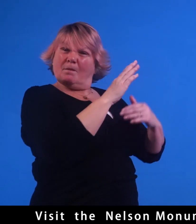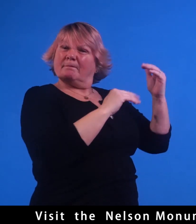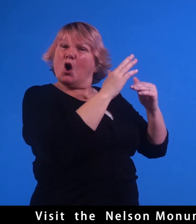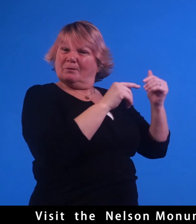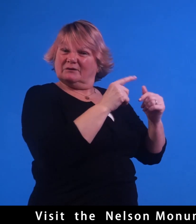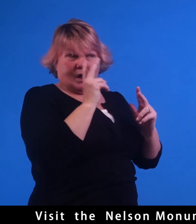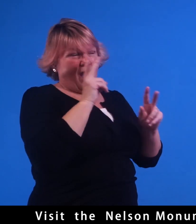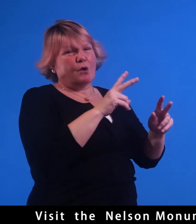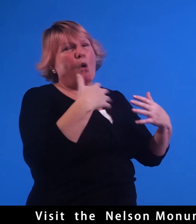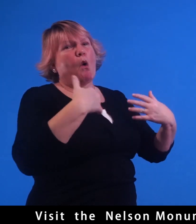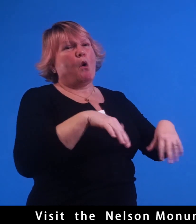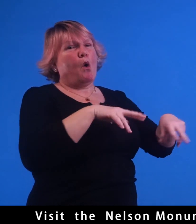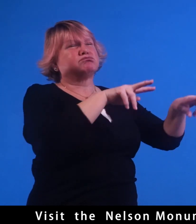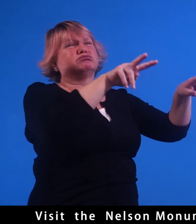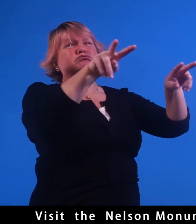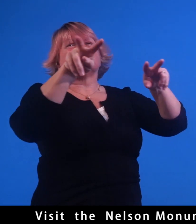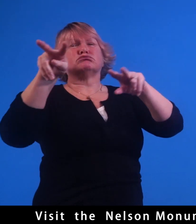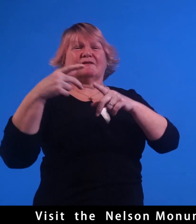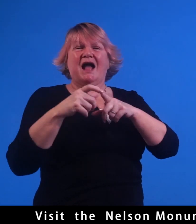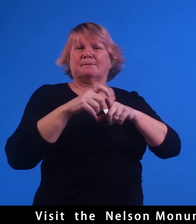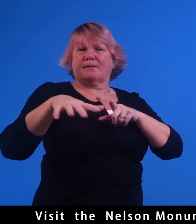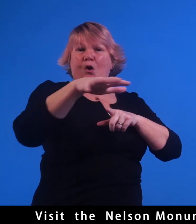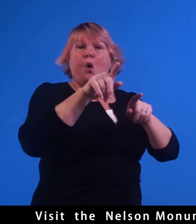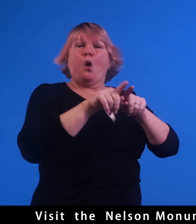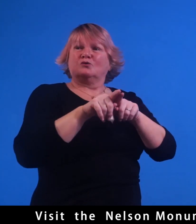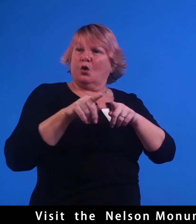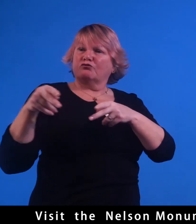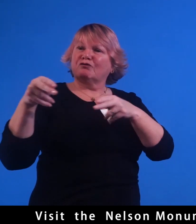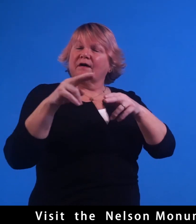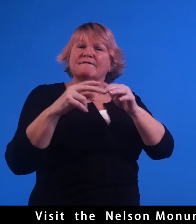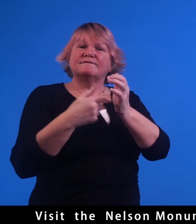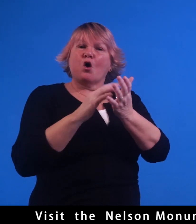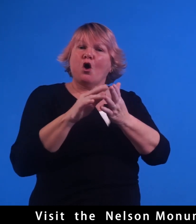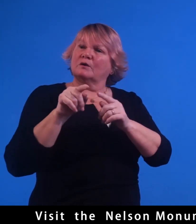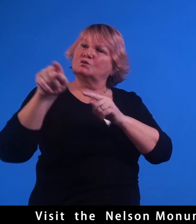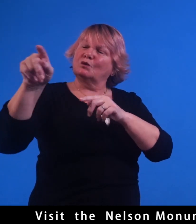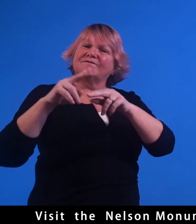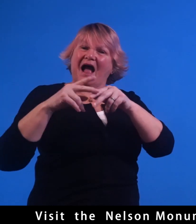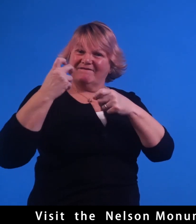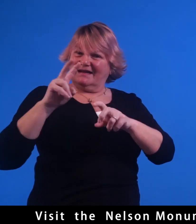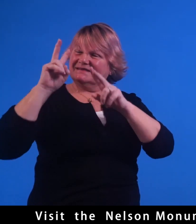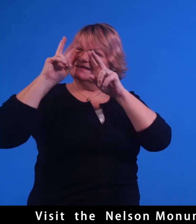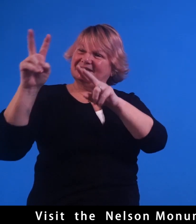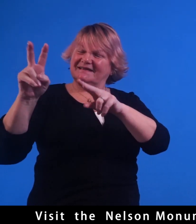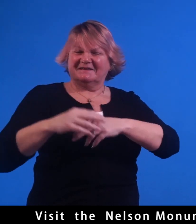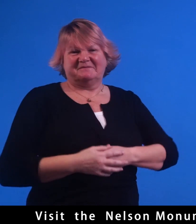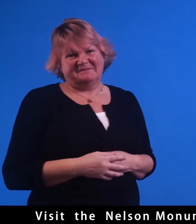Visit the Nelson Monument to see breathtaking views over the city of Edinburgh and over the River Forth to Fife.